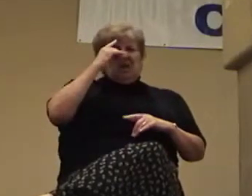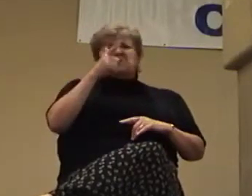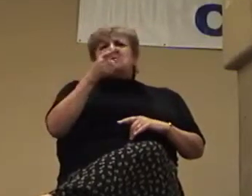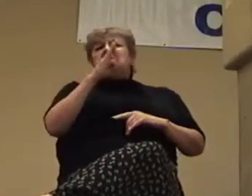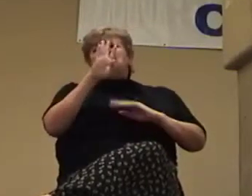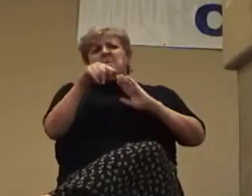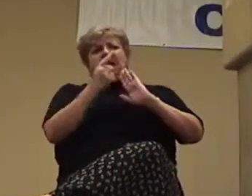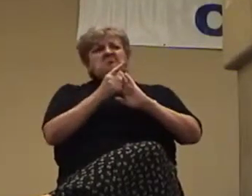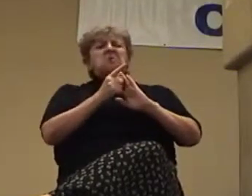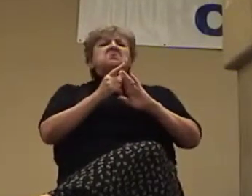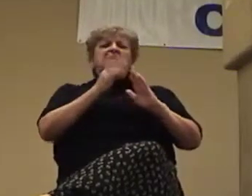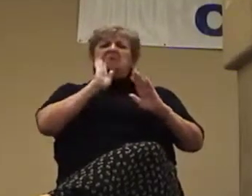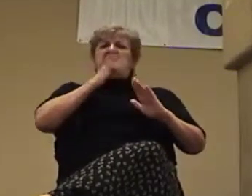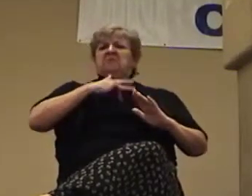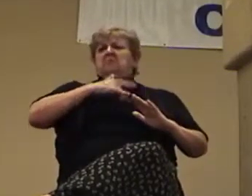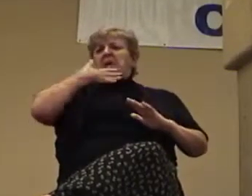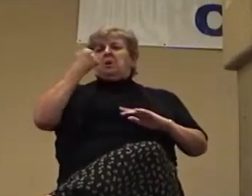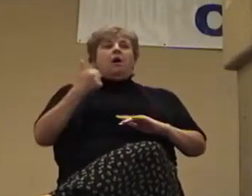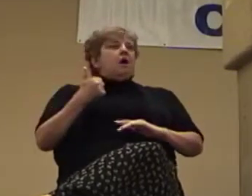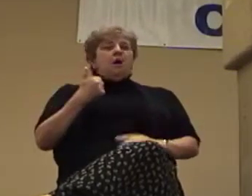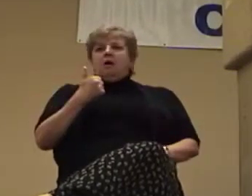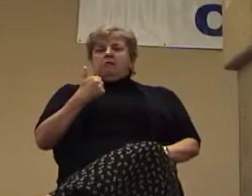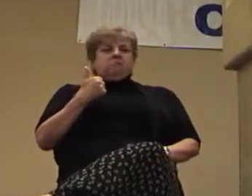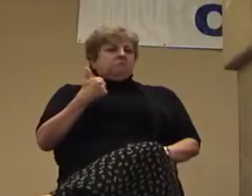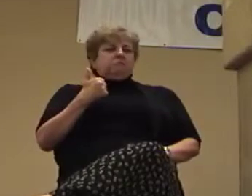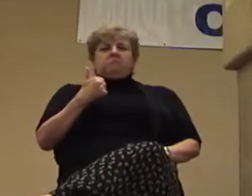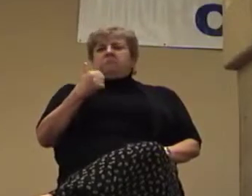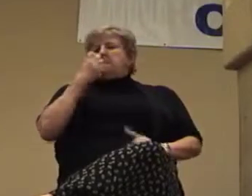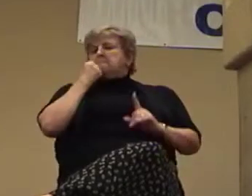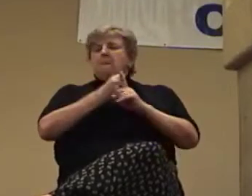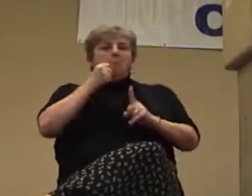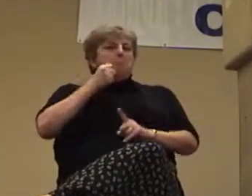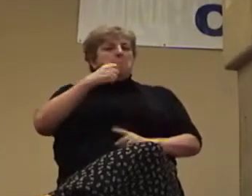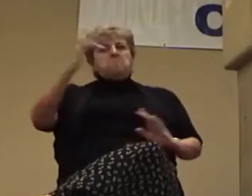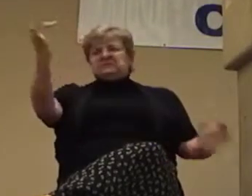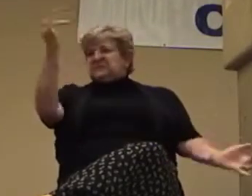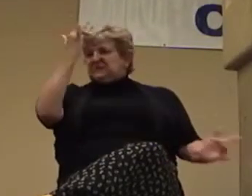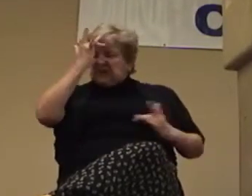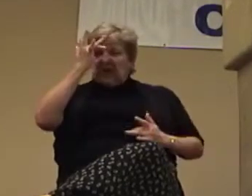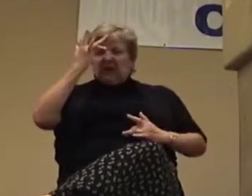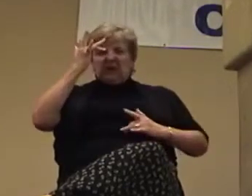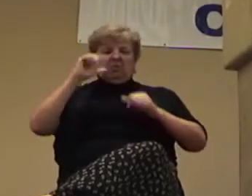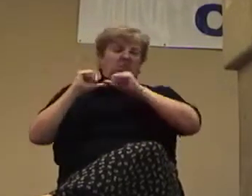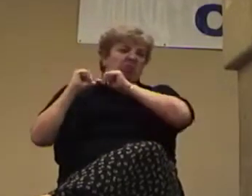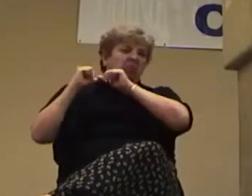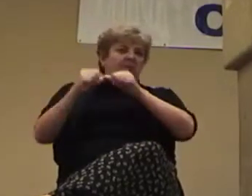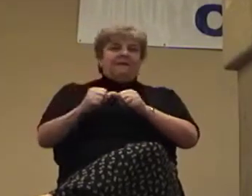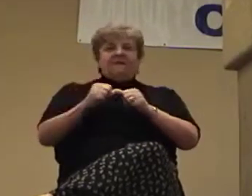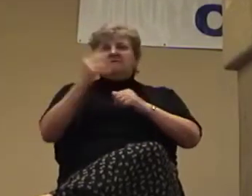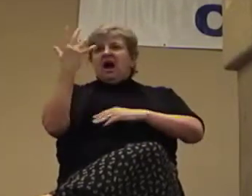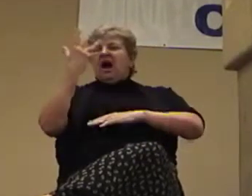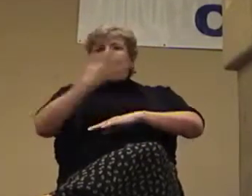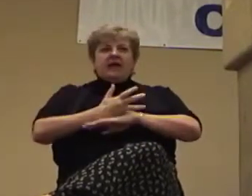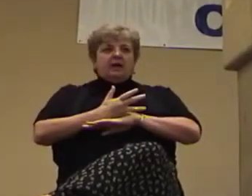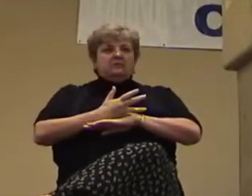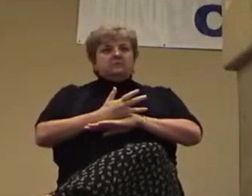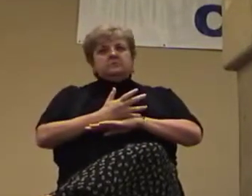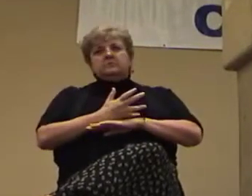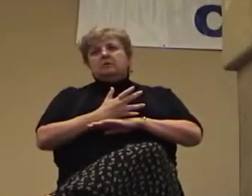bug. I'm going to shake it off. No, I was definitely ill. And so while I'm there, what do I do? Trapped in the room by myself, me in my head, I